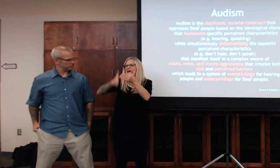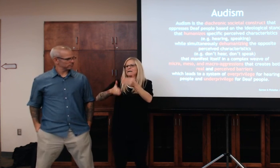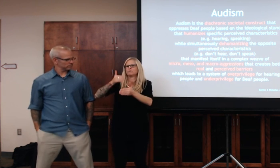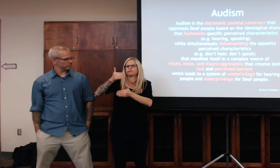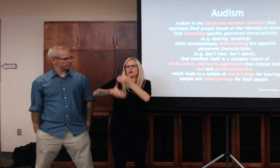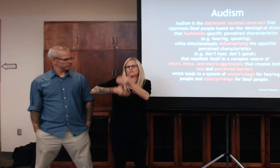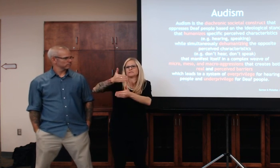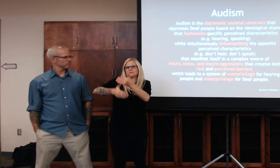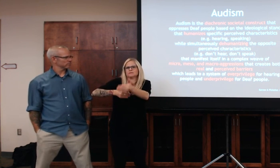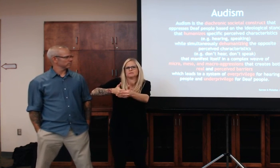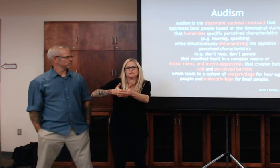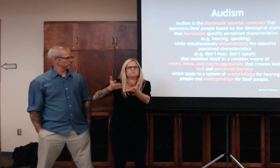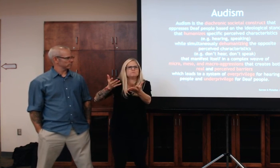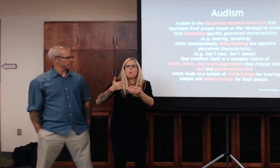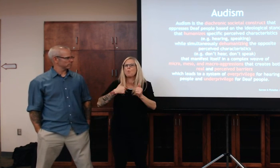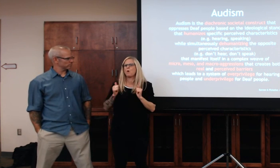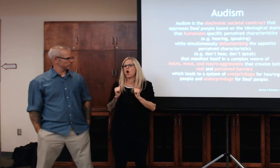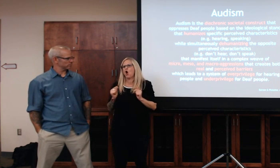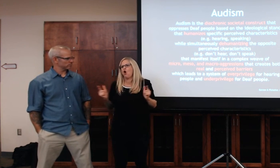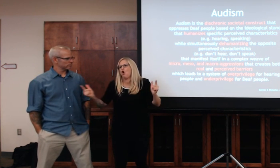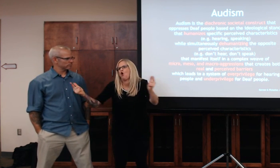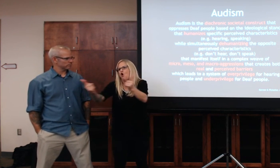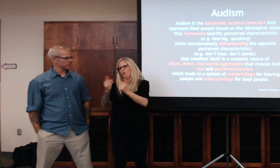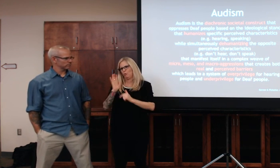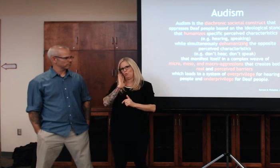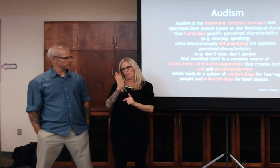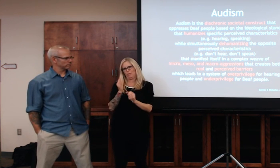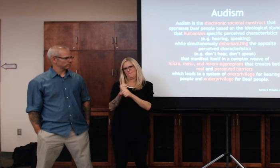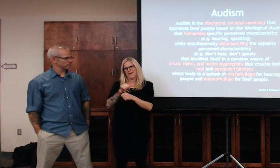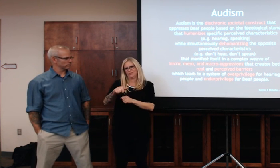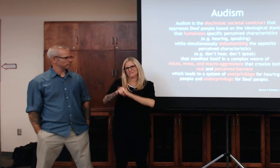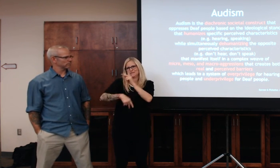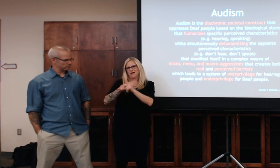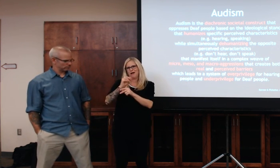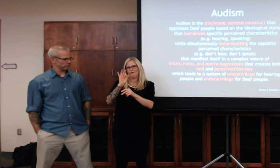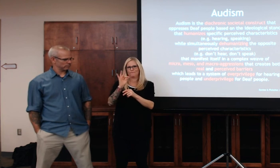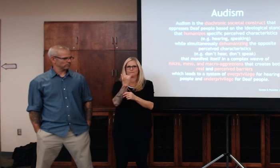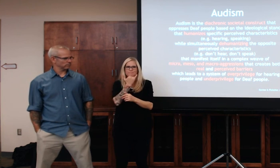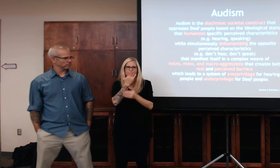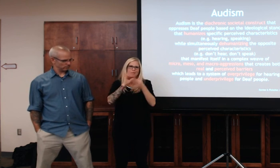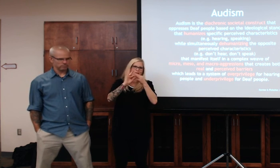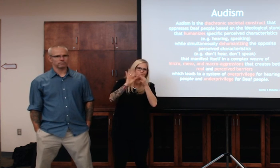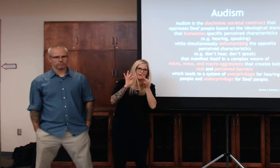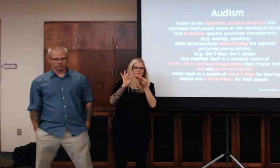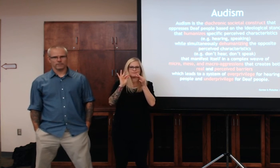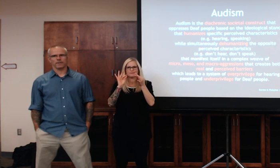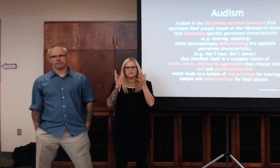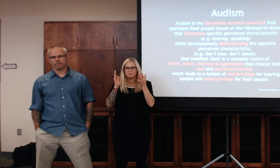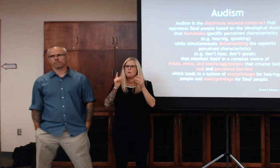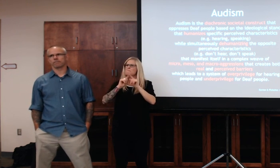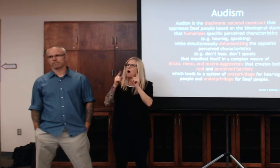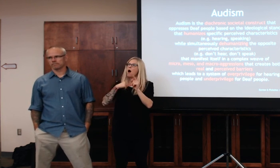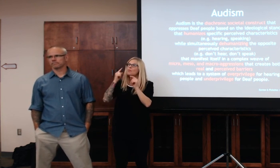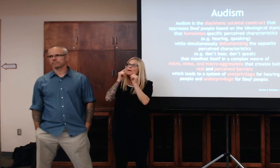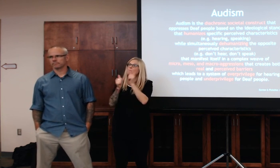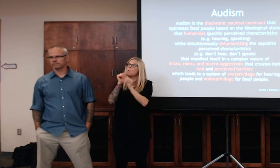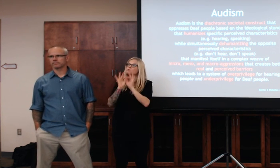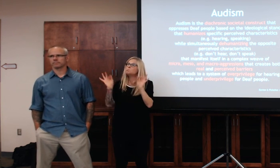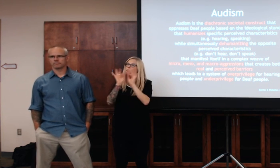It's a never-ending process to really figure out who we are. We all will make these types of mistakes and comments, but I think the most